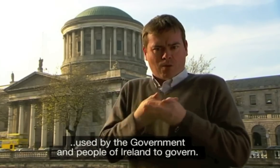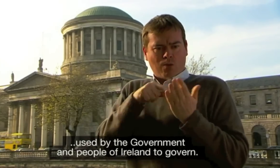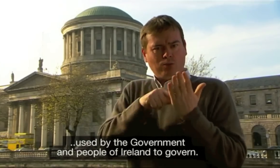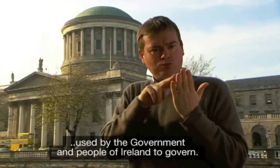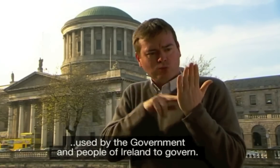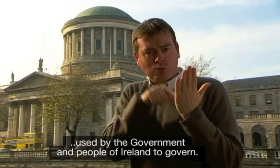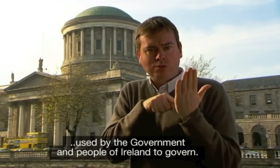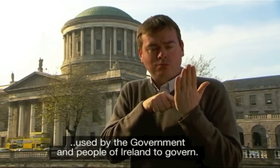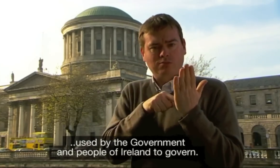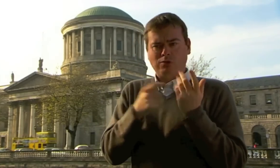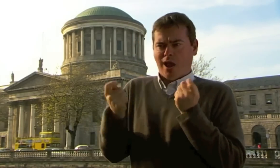govern.